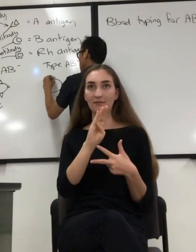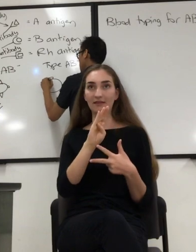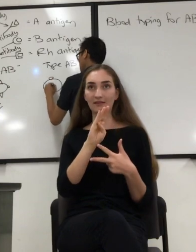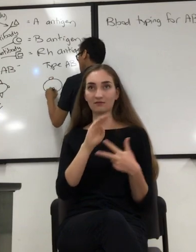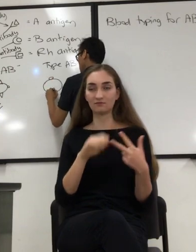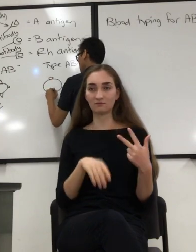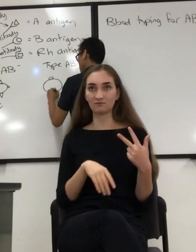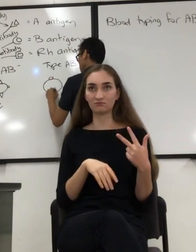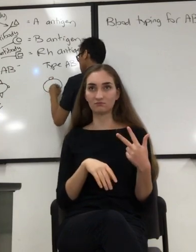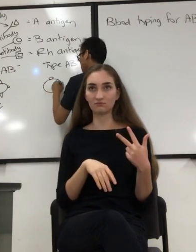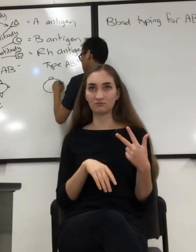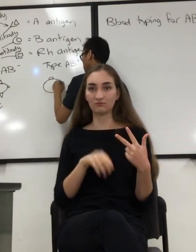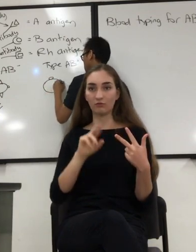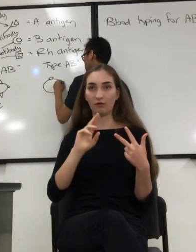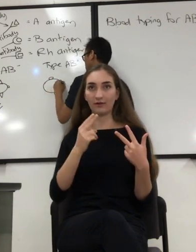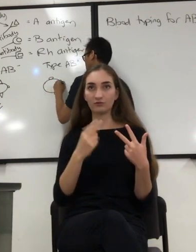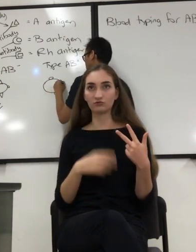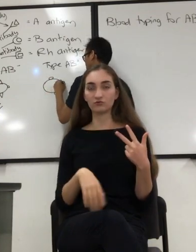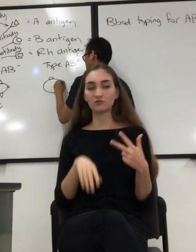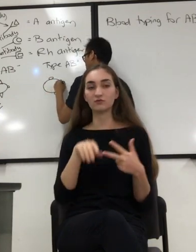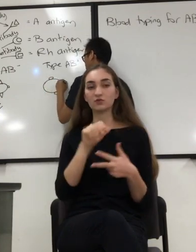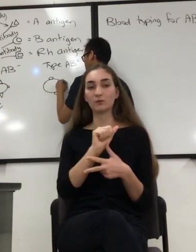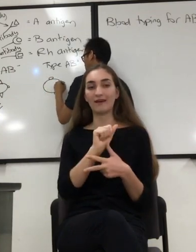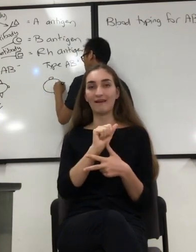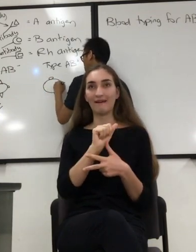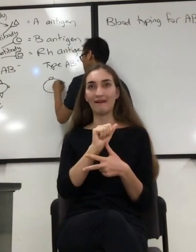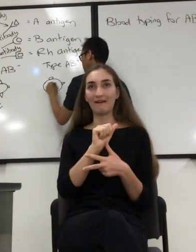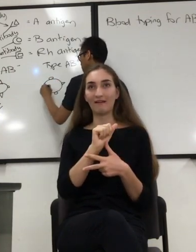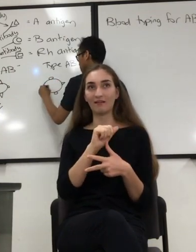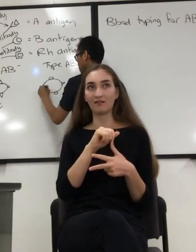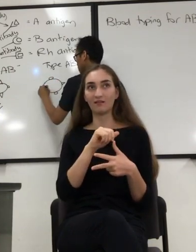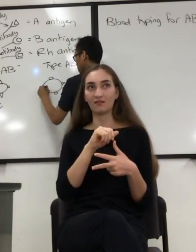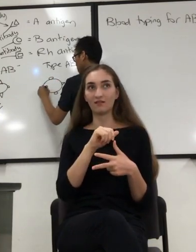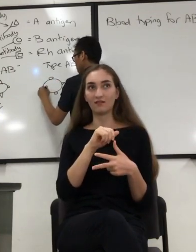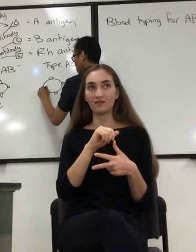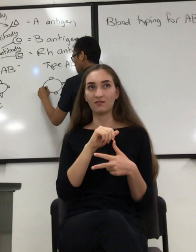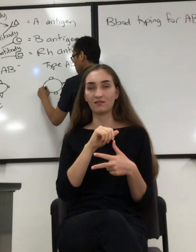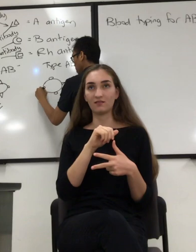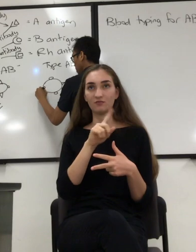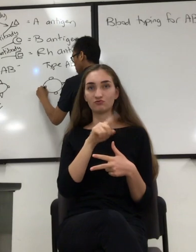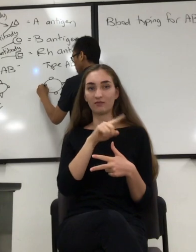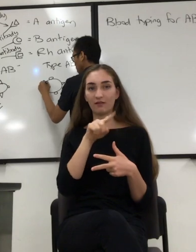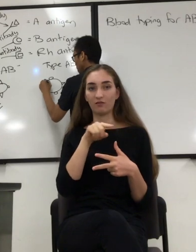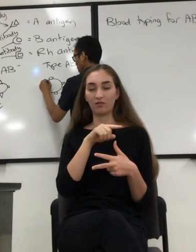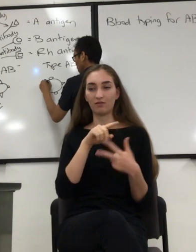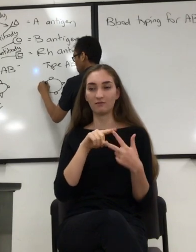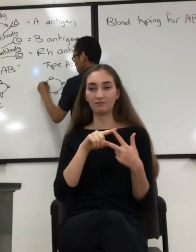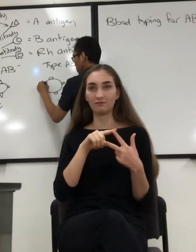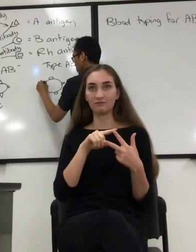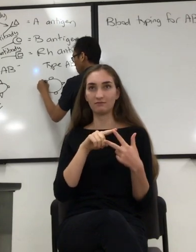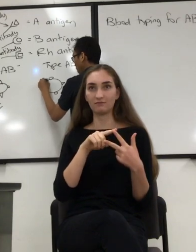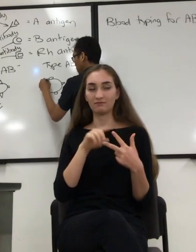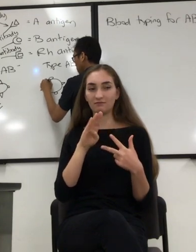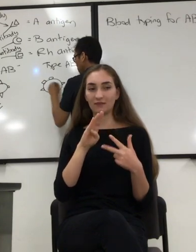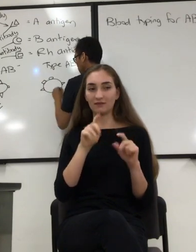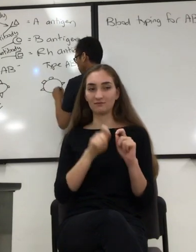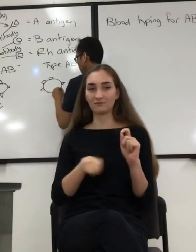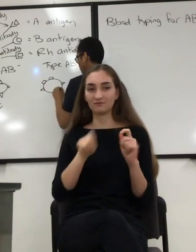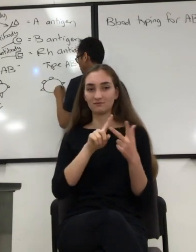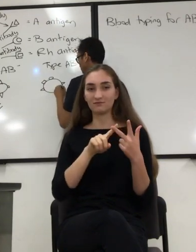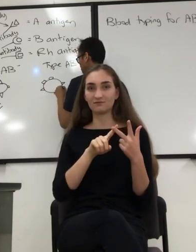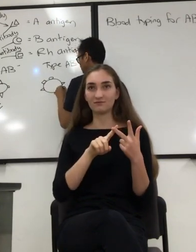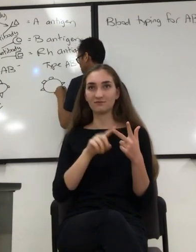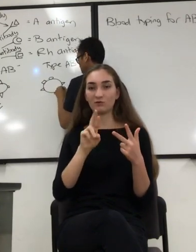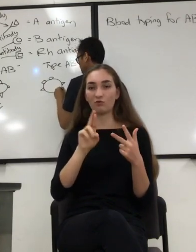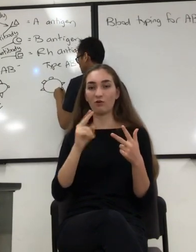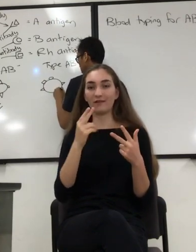The A, little circles, the B, triangles, and I'll draw little squares for